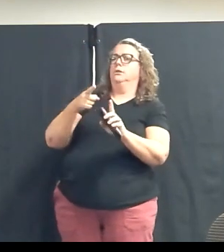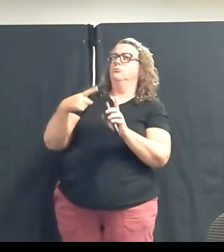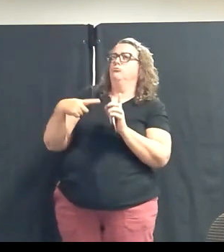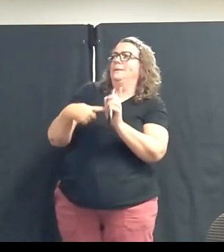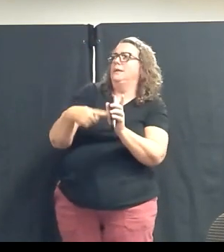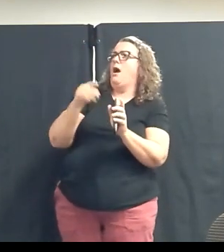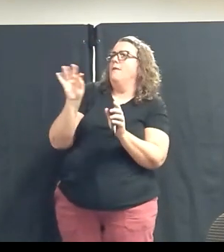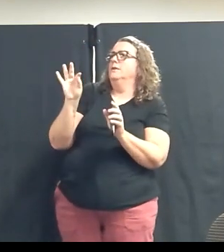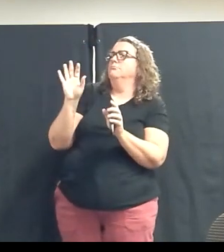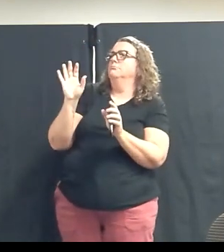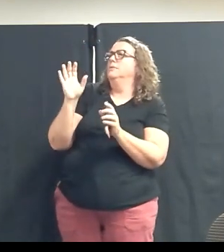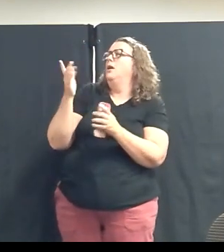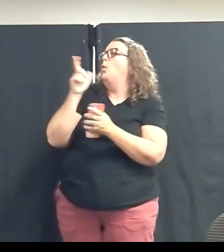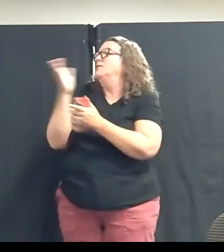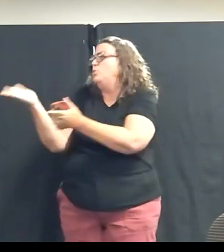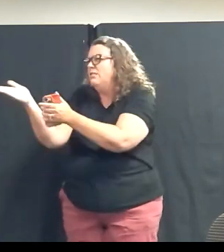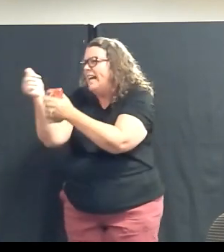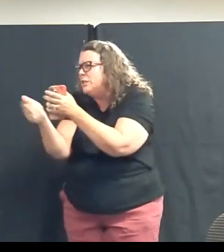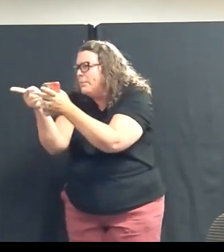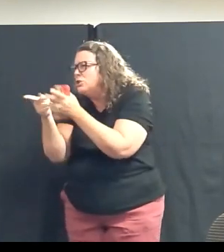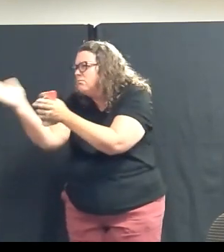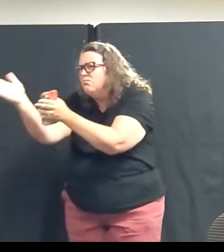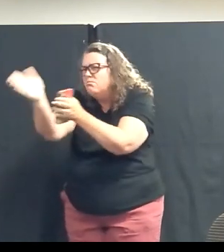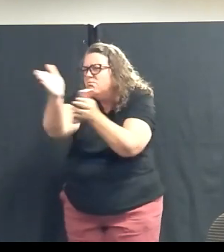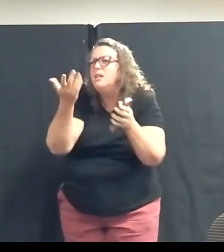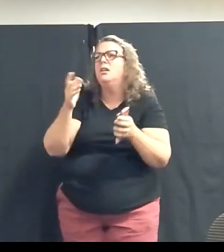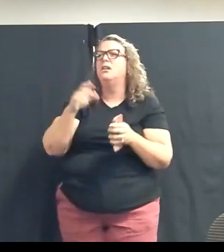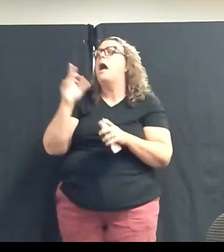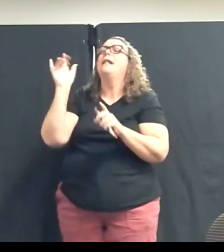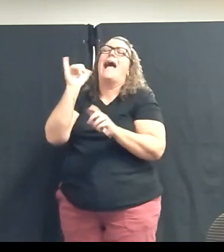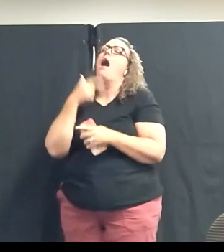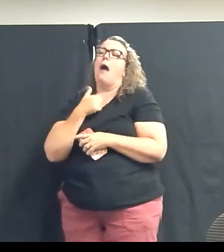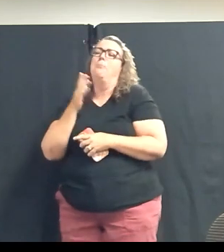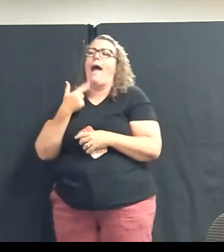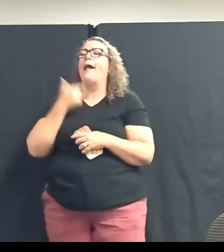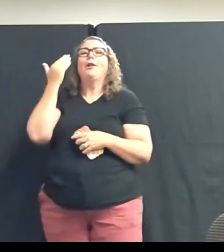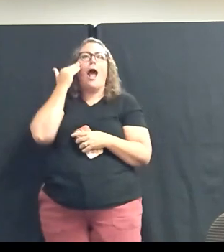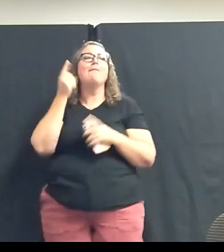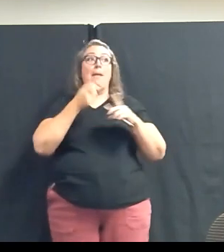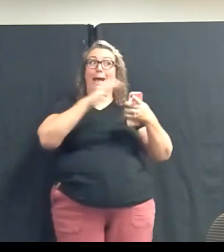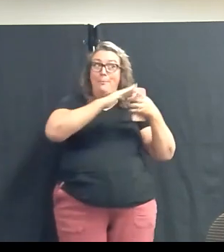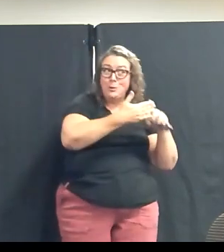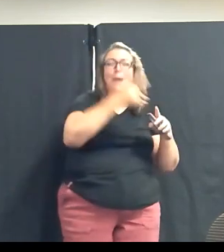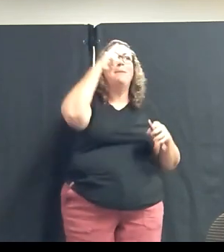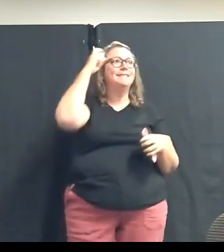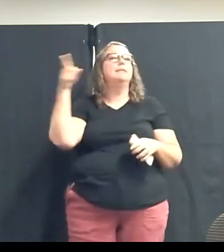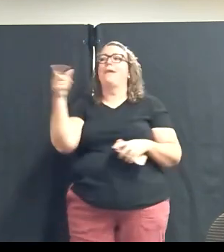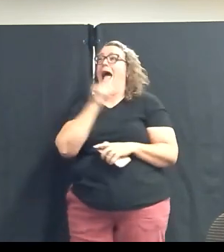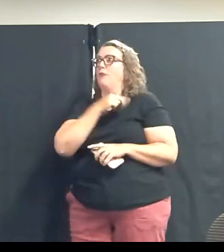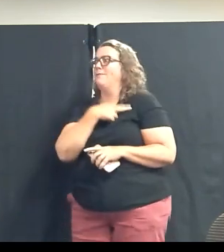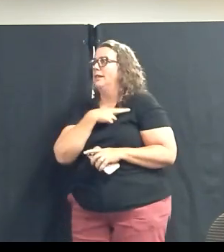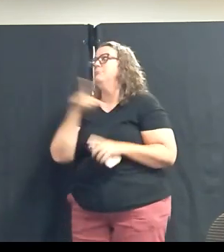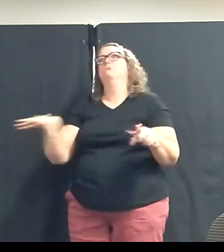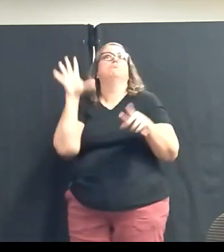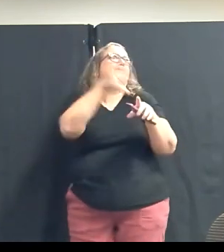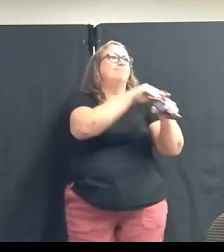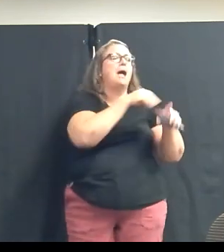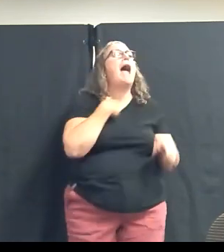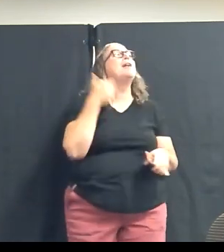wait till next month. If you could talk about who is the parent representative, or if you could even go through your roles.